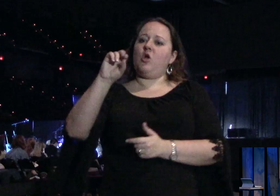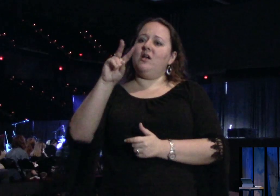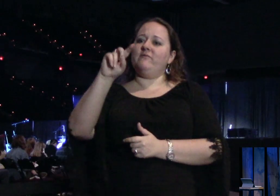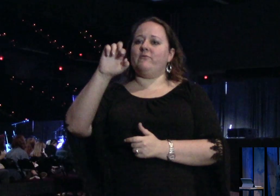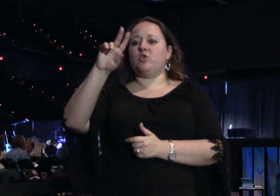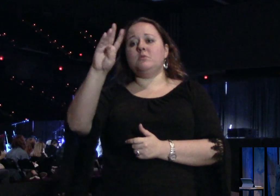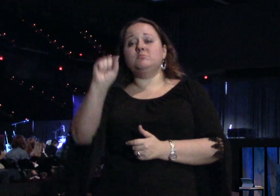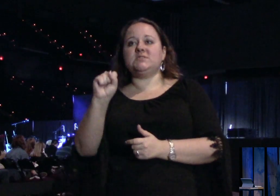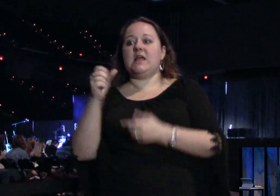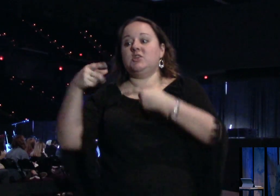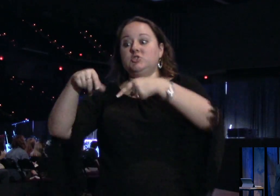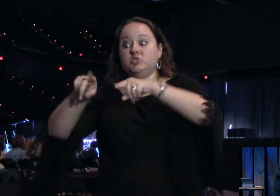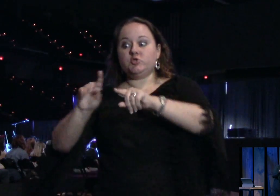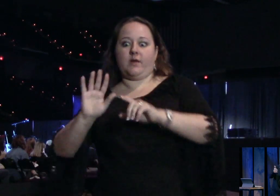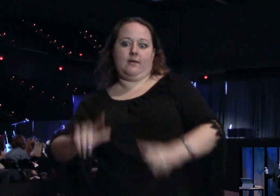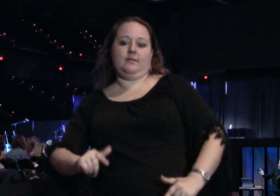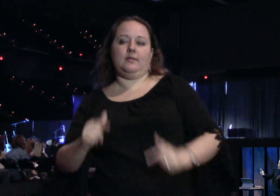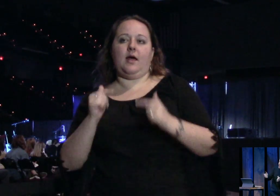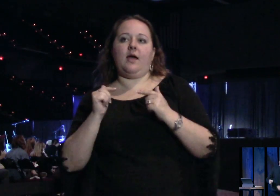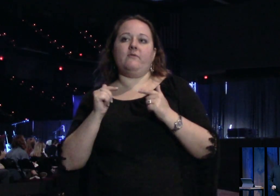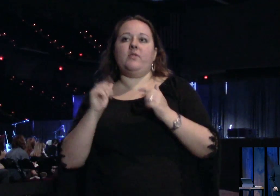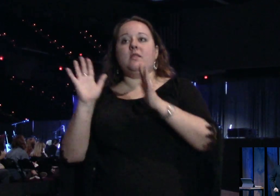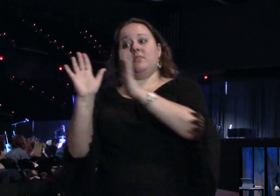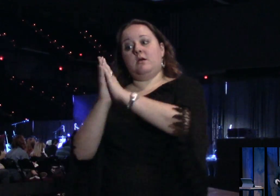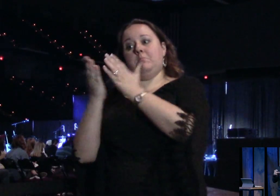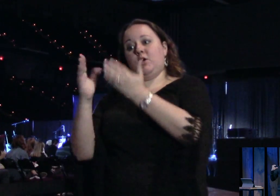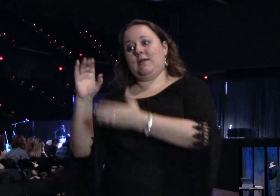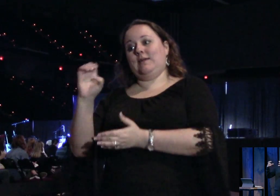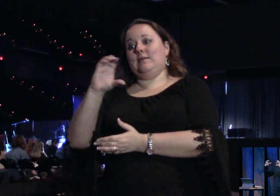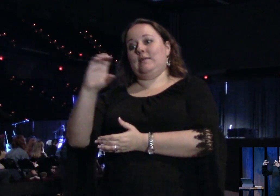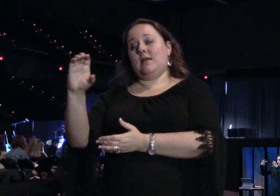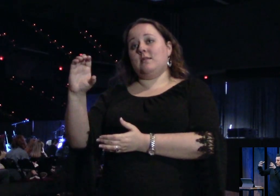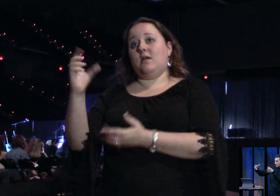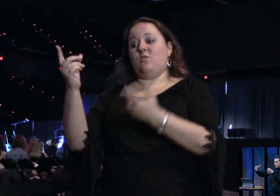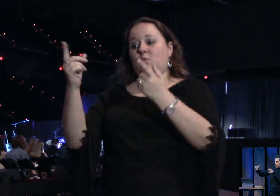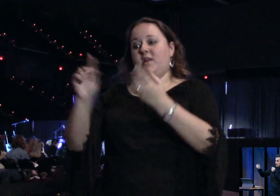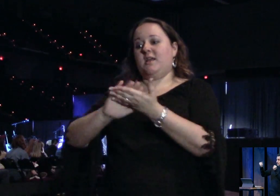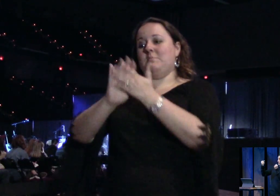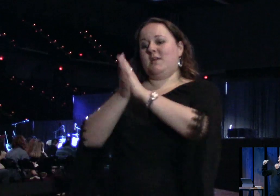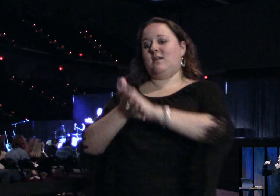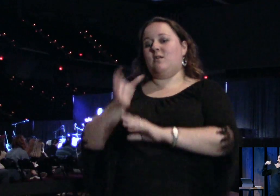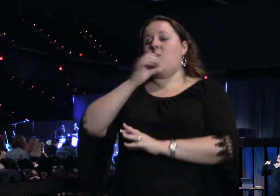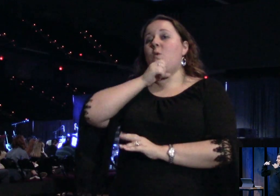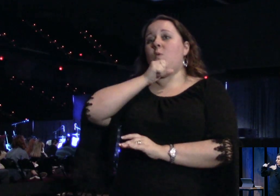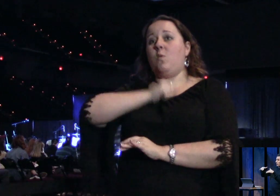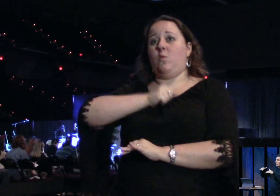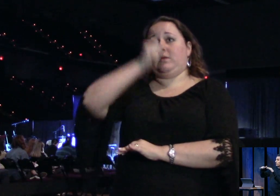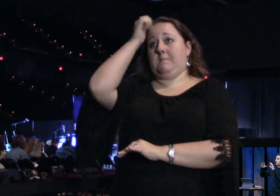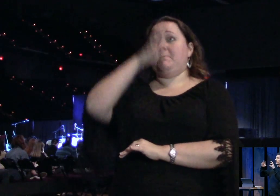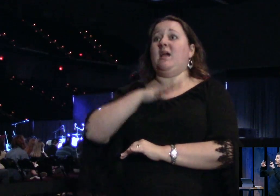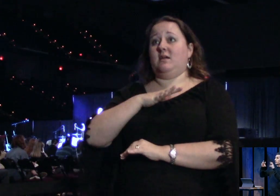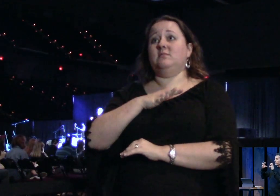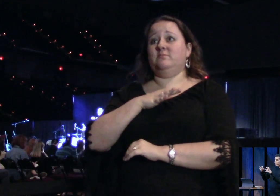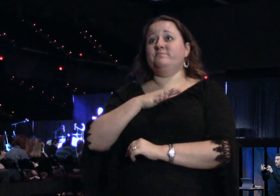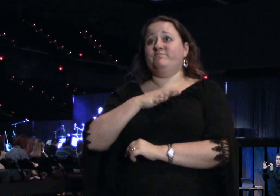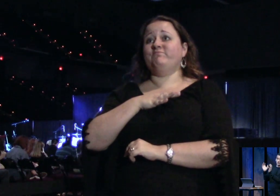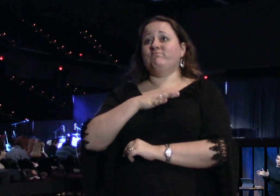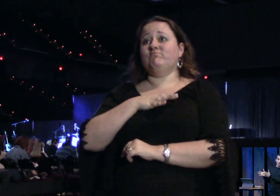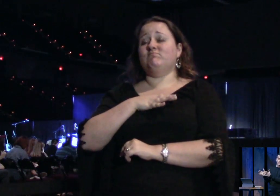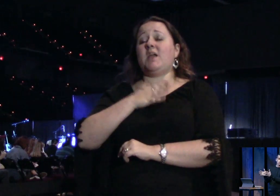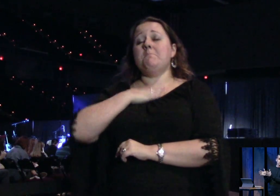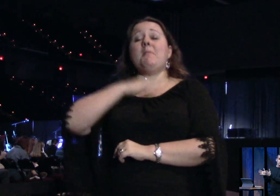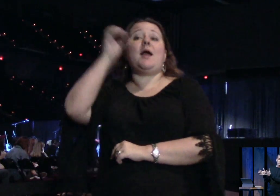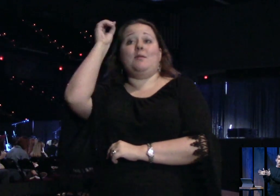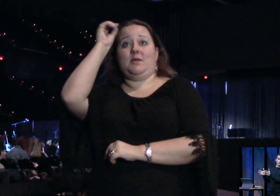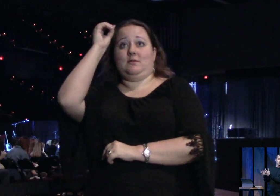of Proverbs throughout the course of his life. And then I think he wrote the book of Ecclesiastes when he became an old, wrinkly